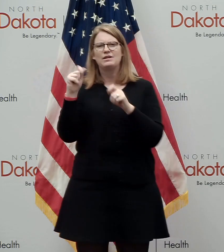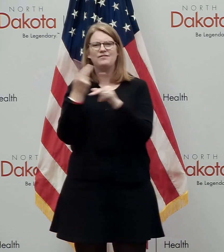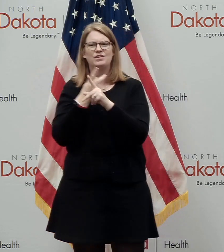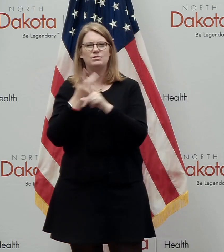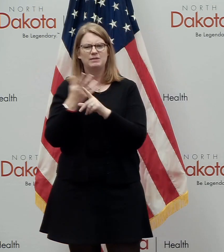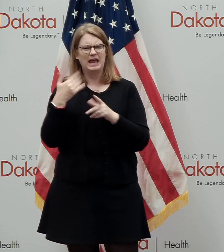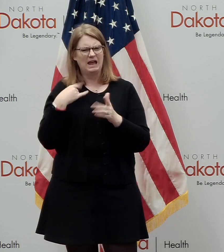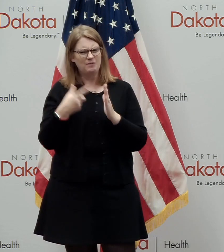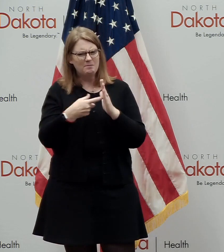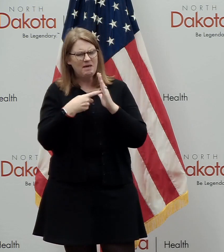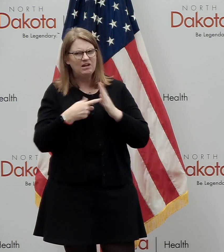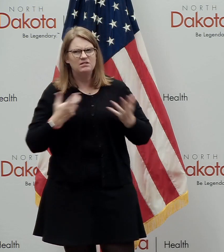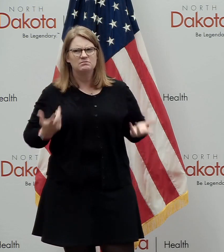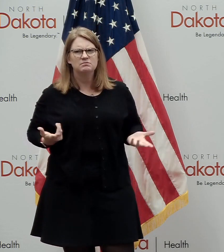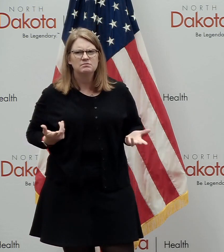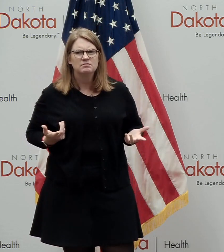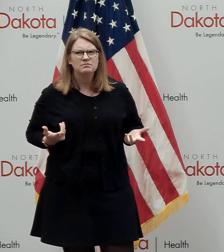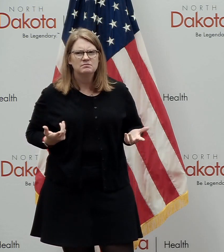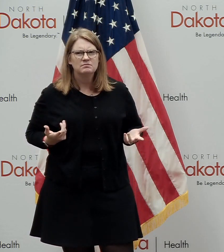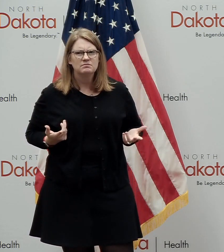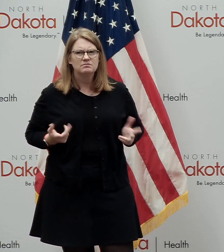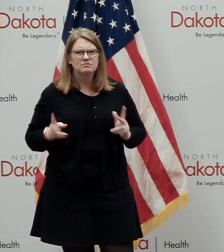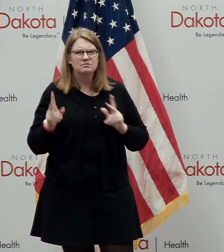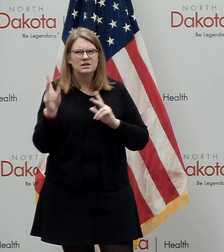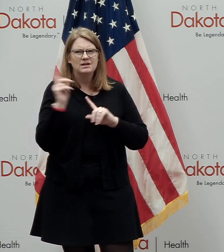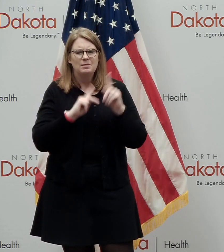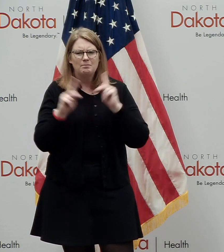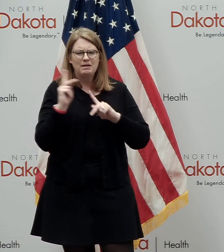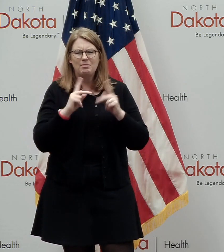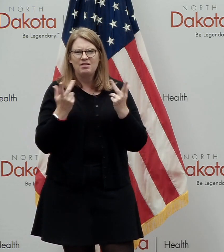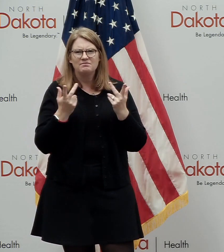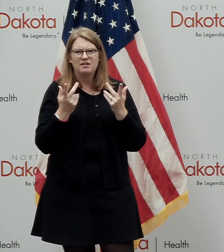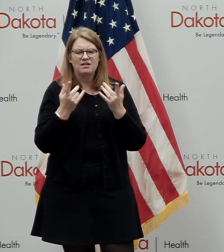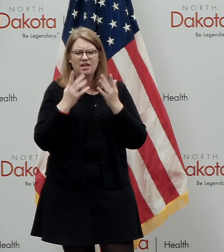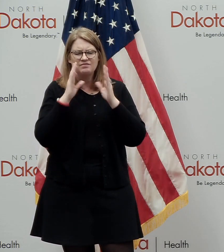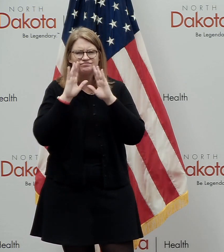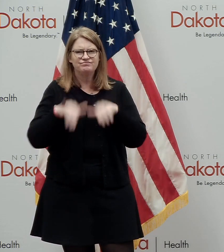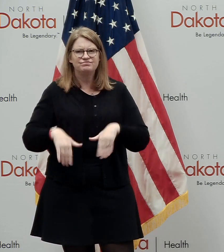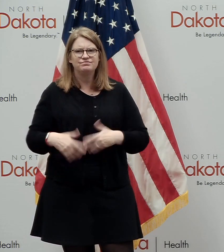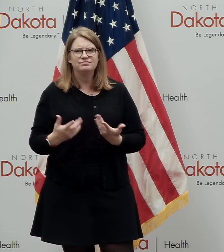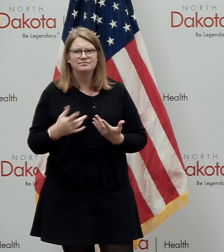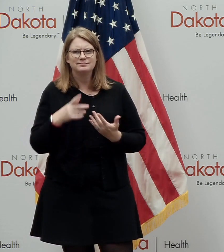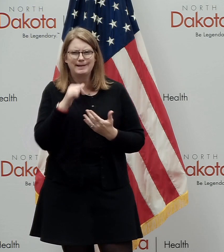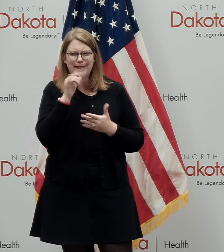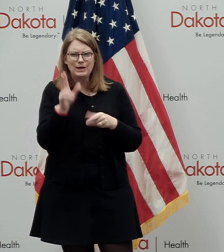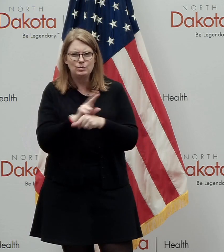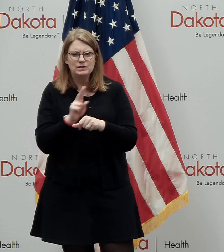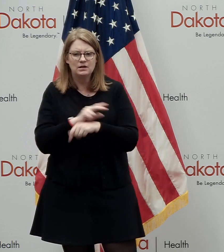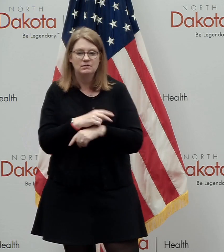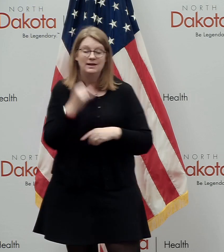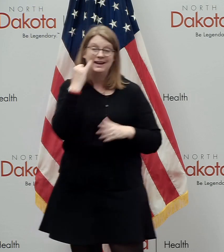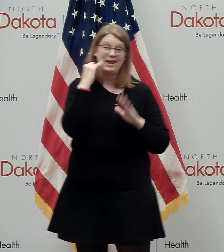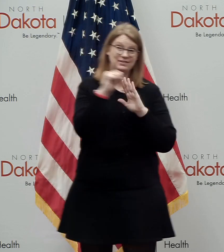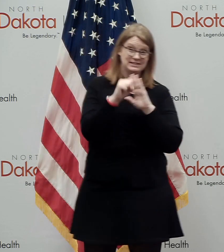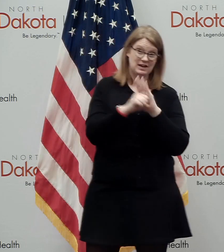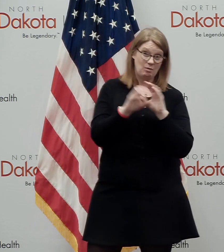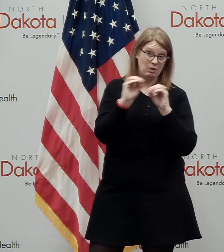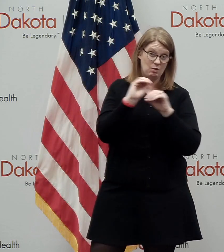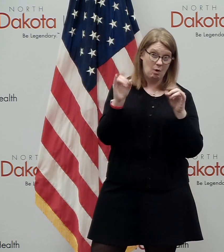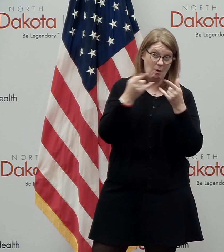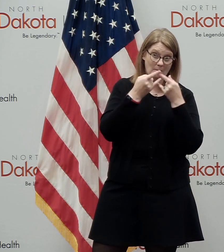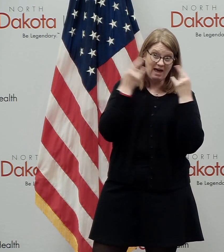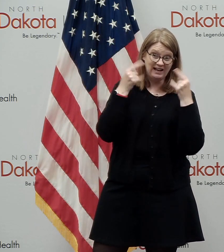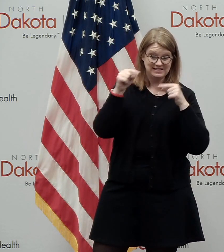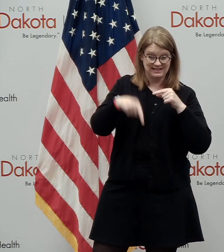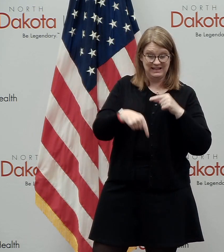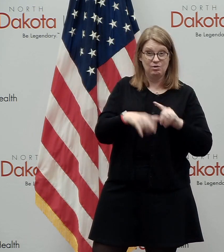we've got a mandate, but people still aren't wearing enough masks enough. How do we get compliance up? And if you have a state with no mask mandates, like